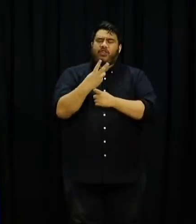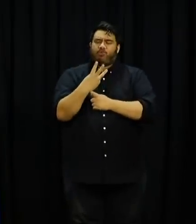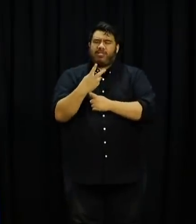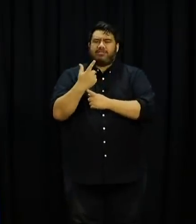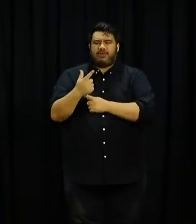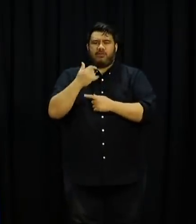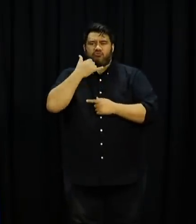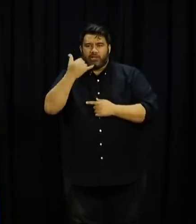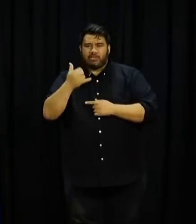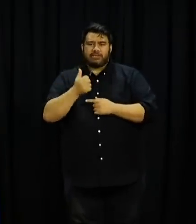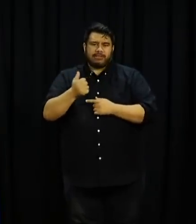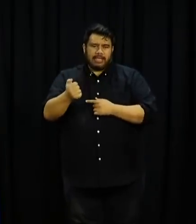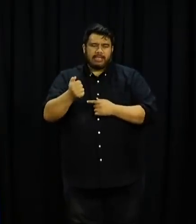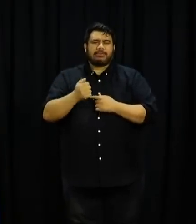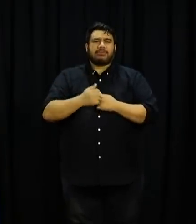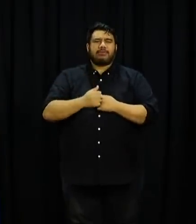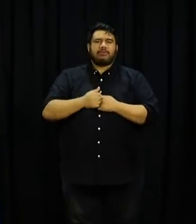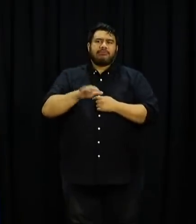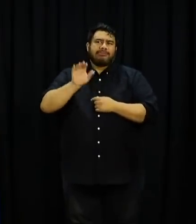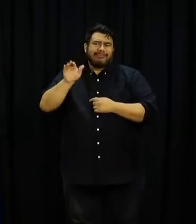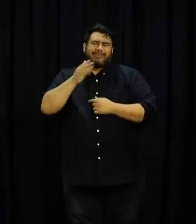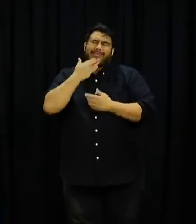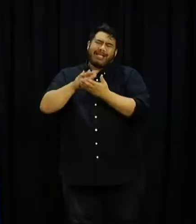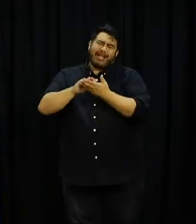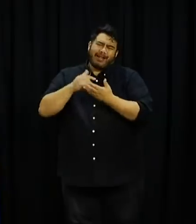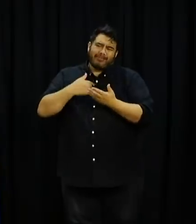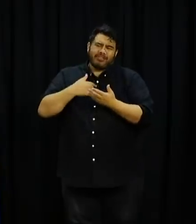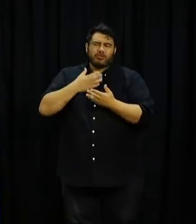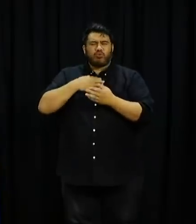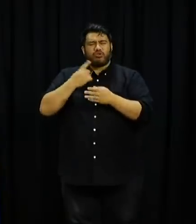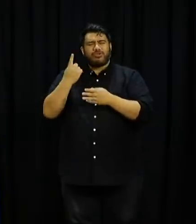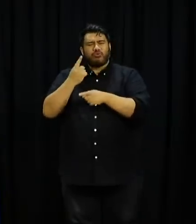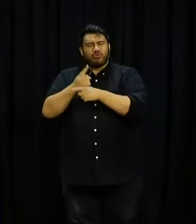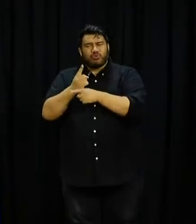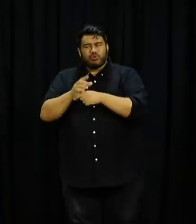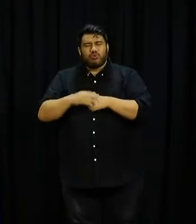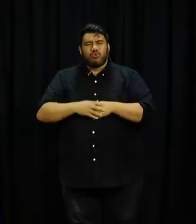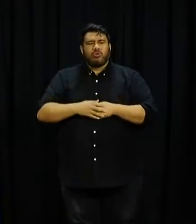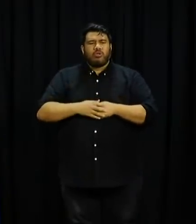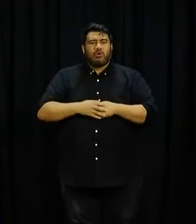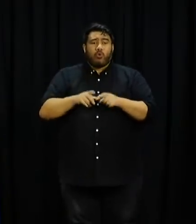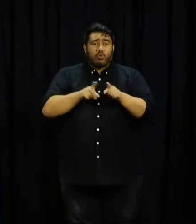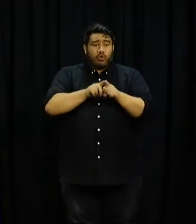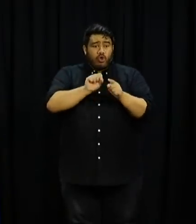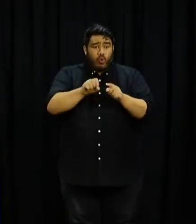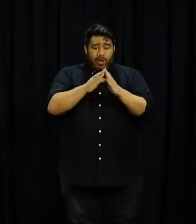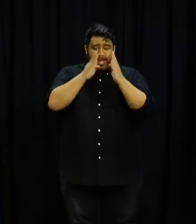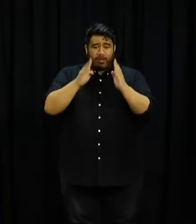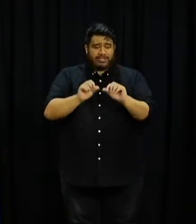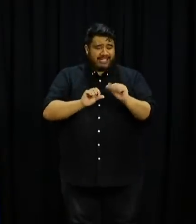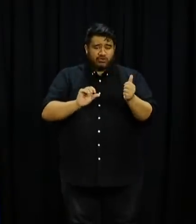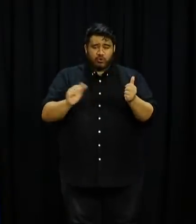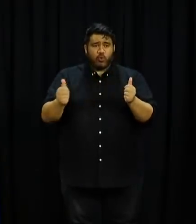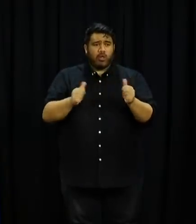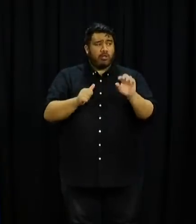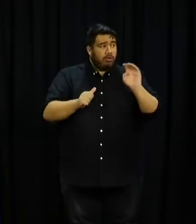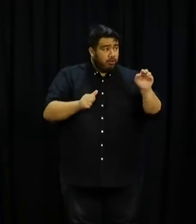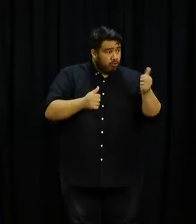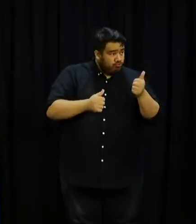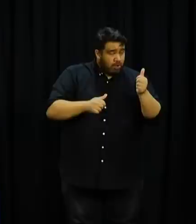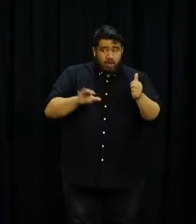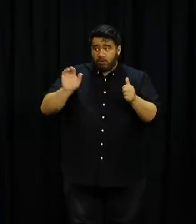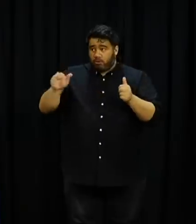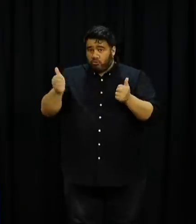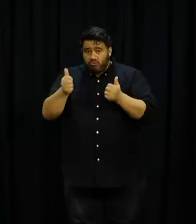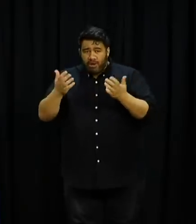neighbours, if they're in Auckland in particular, check on them and check that they're okay. And equally, we will keep giving as much information